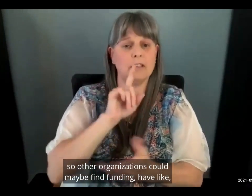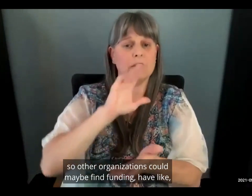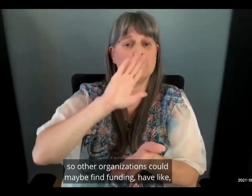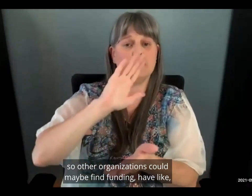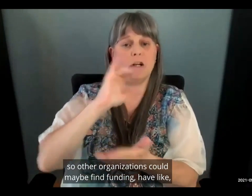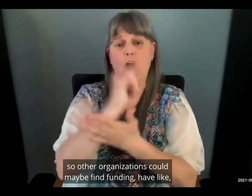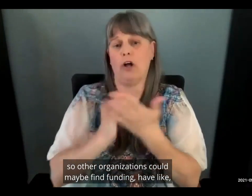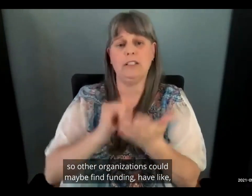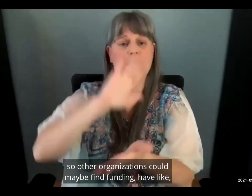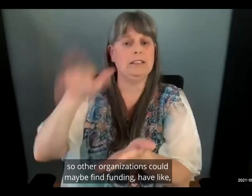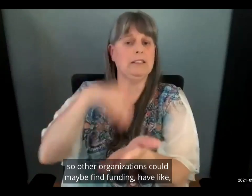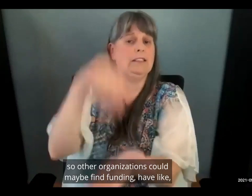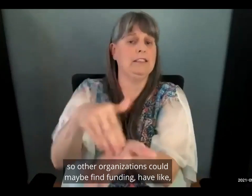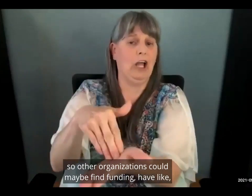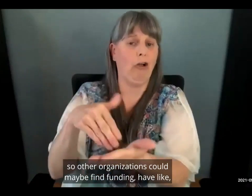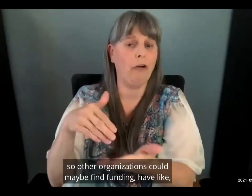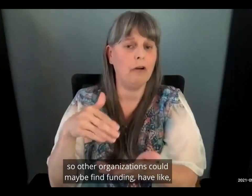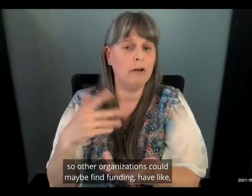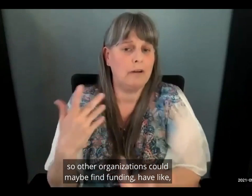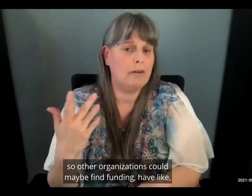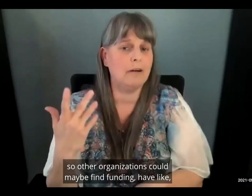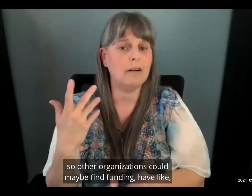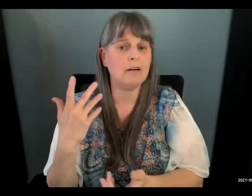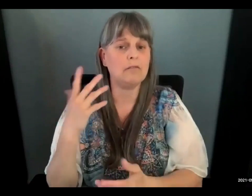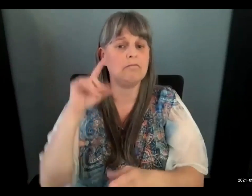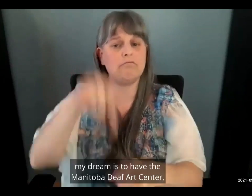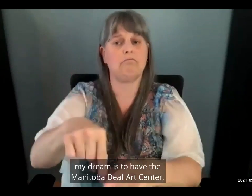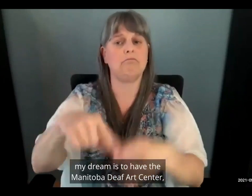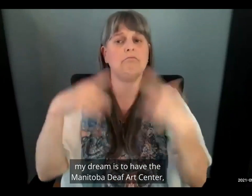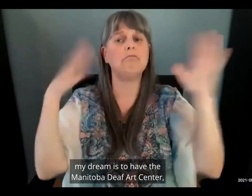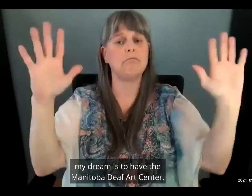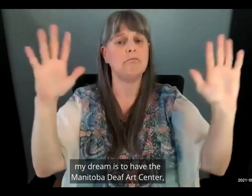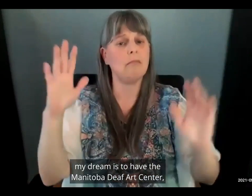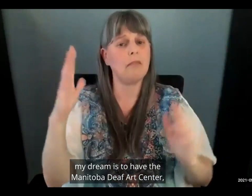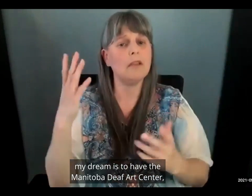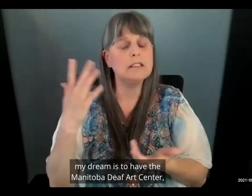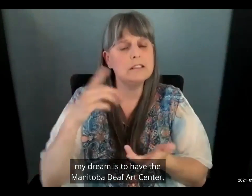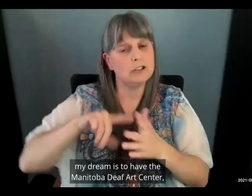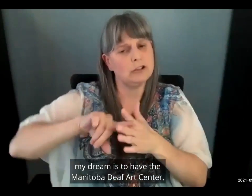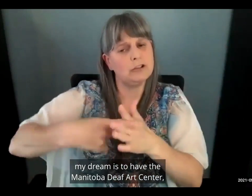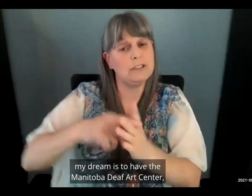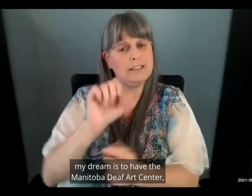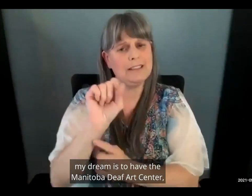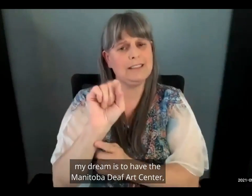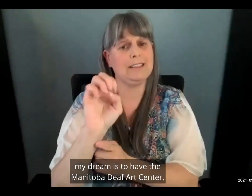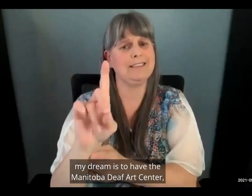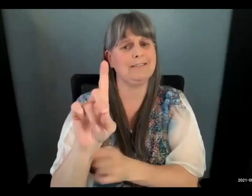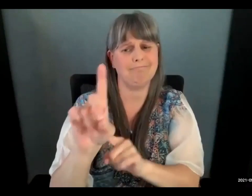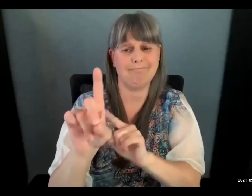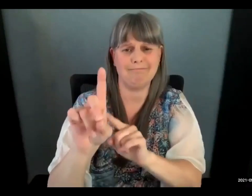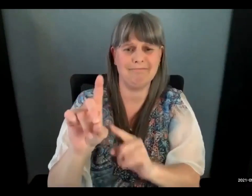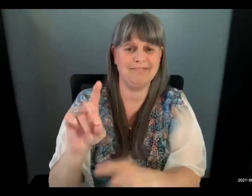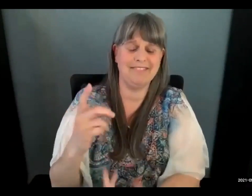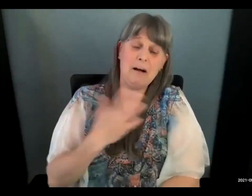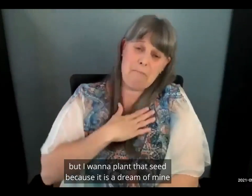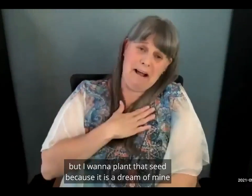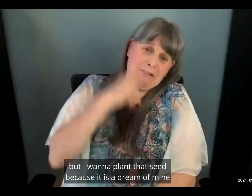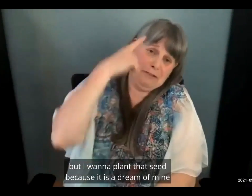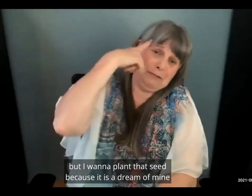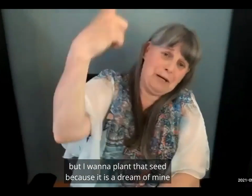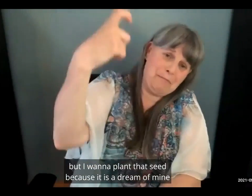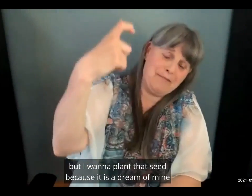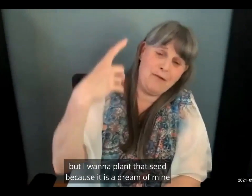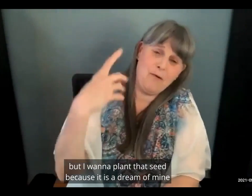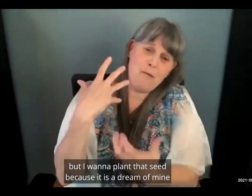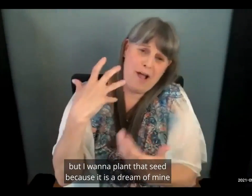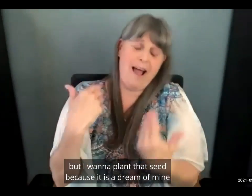maybe, you know, find funding, you know, have like, my dream is to have the Manitoba Deaf Art Center. But I,